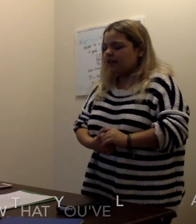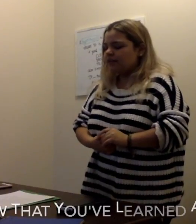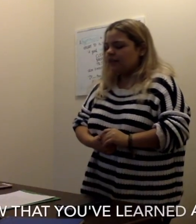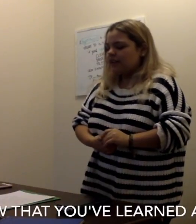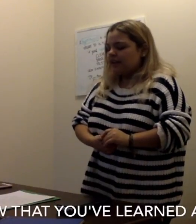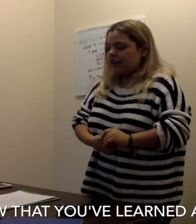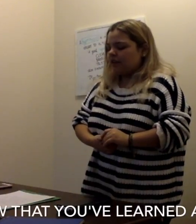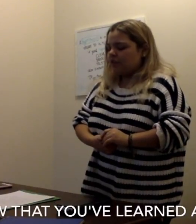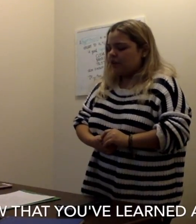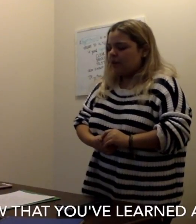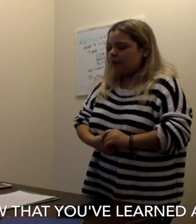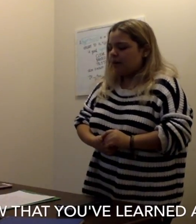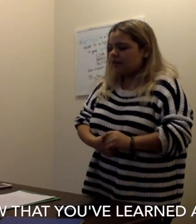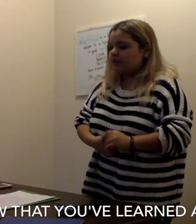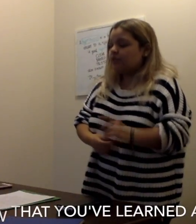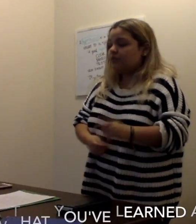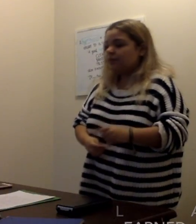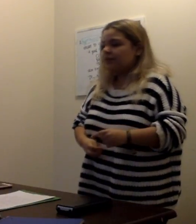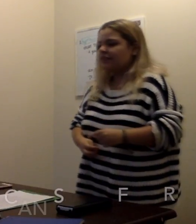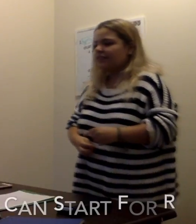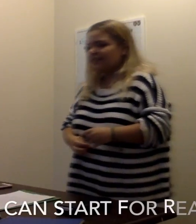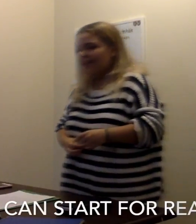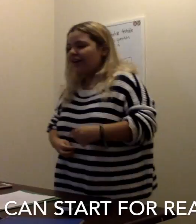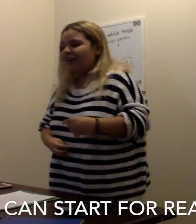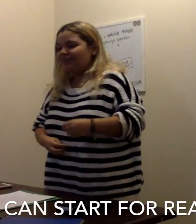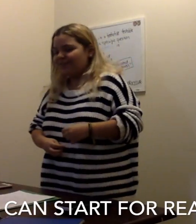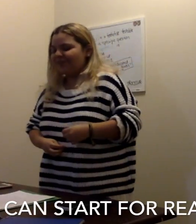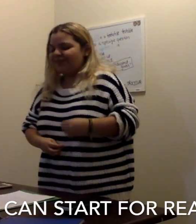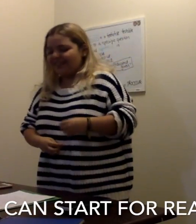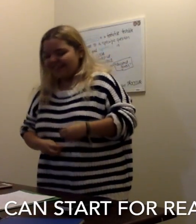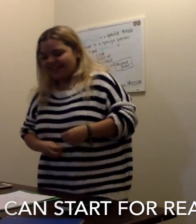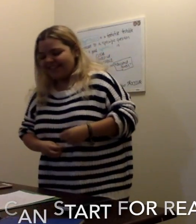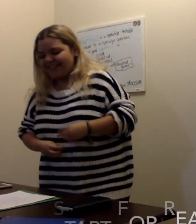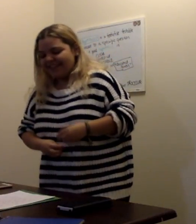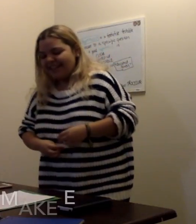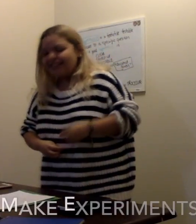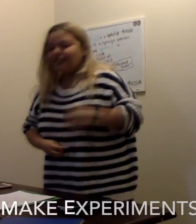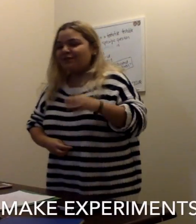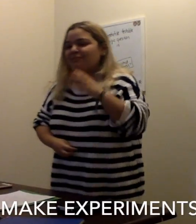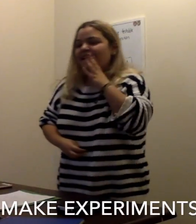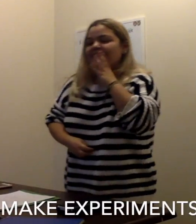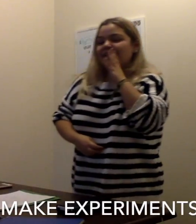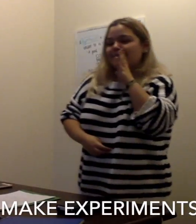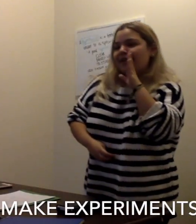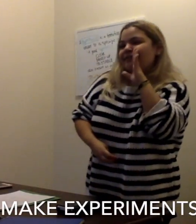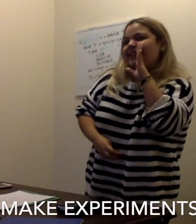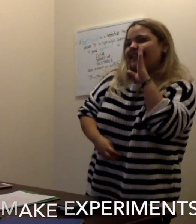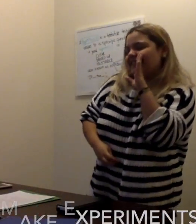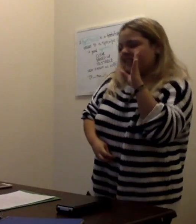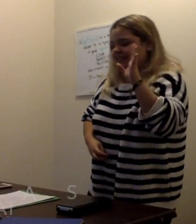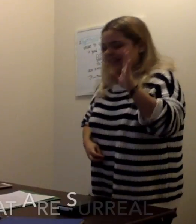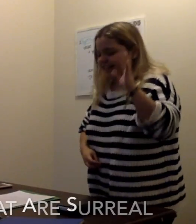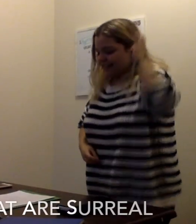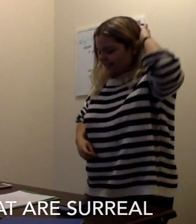experiments. Now you've learned about hypothesis? We can start for real to make experiments that